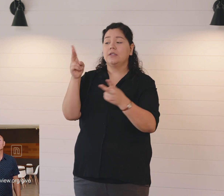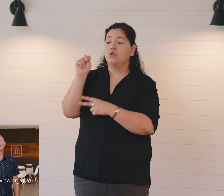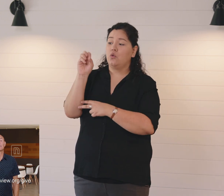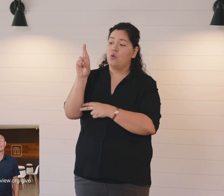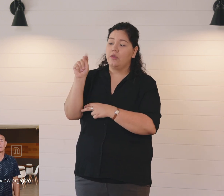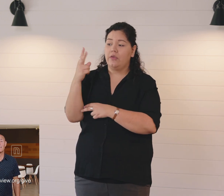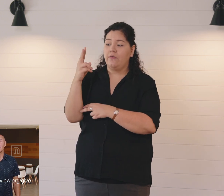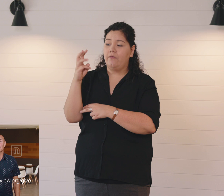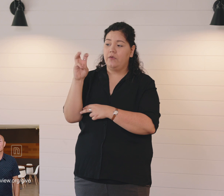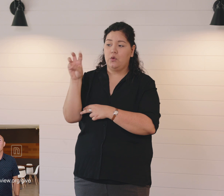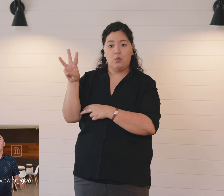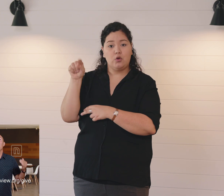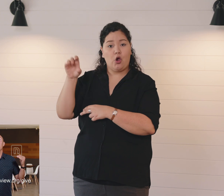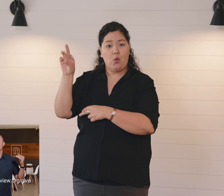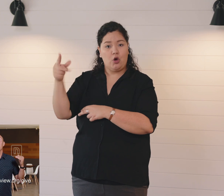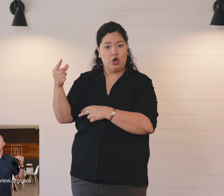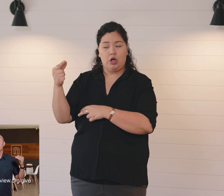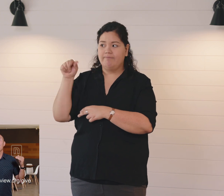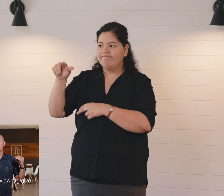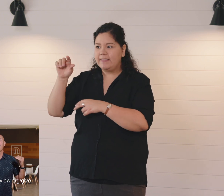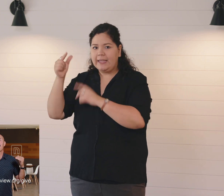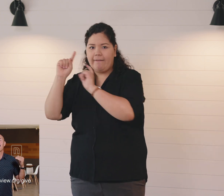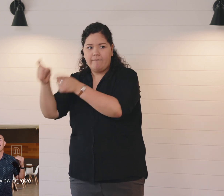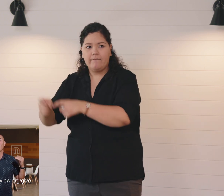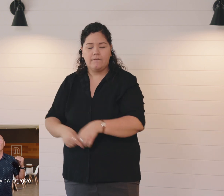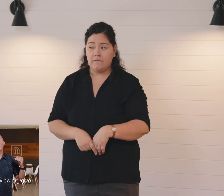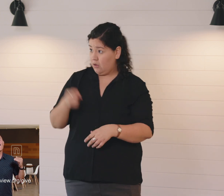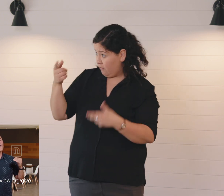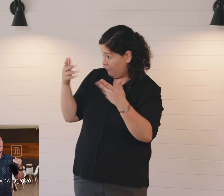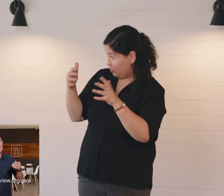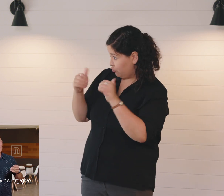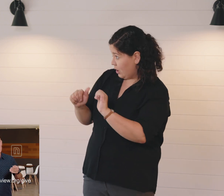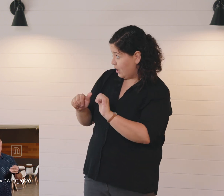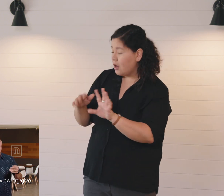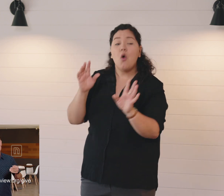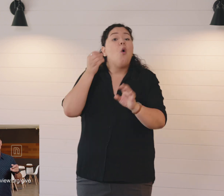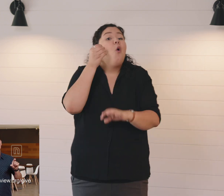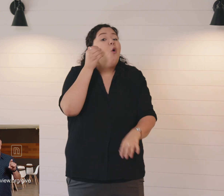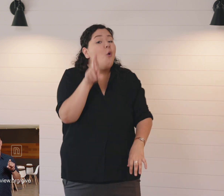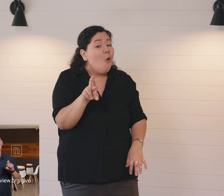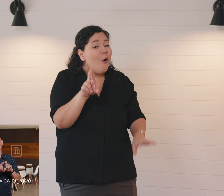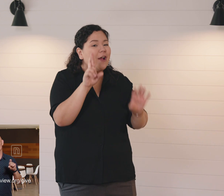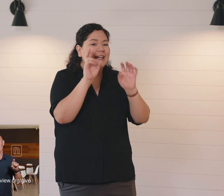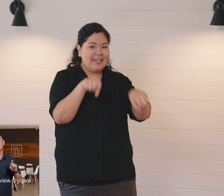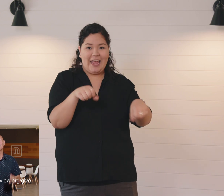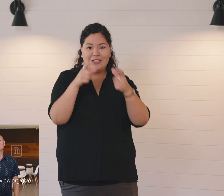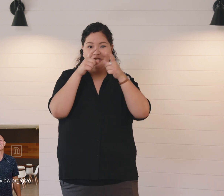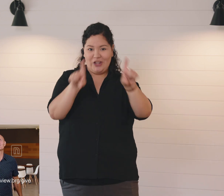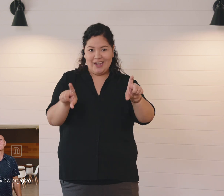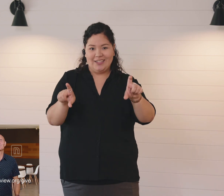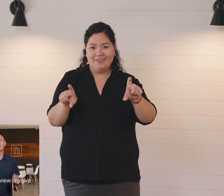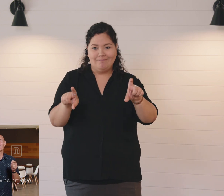on the GIVE button, and give that way. With your like age and stuff, have you ever tried to do that? Or we can go to a check. Yes.